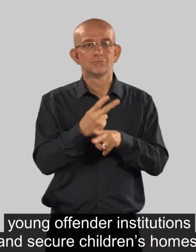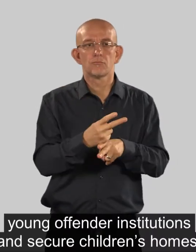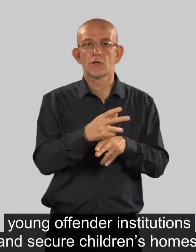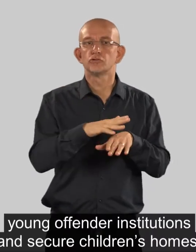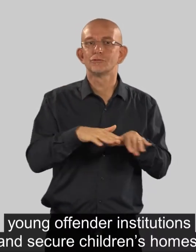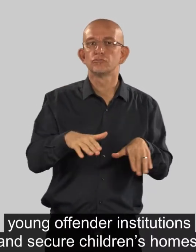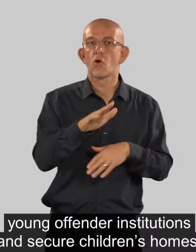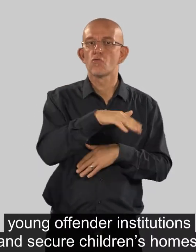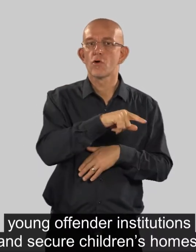homes.